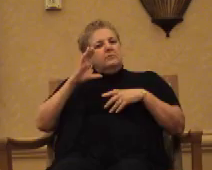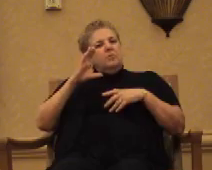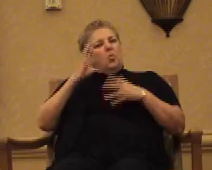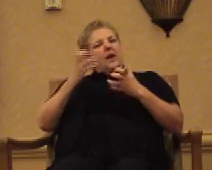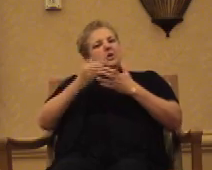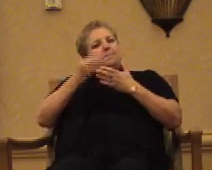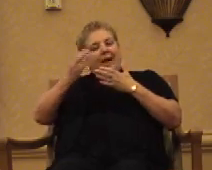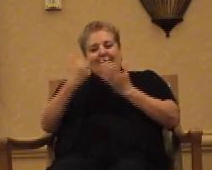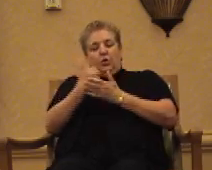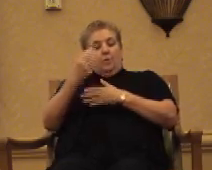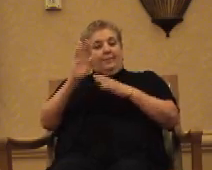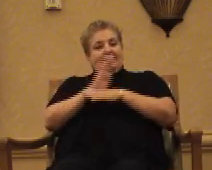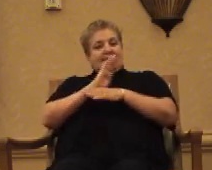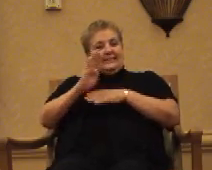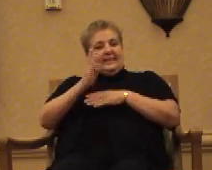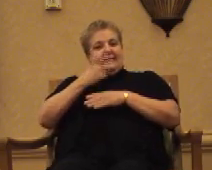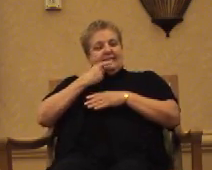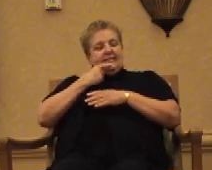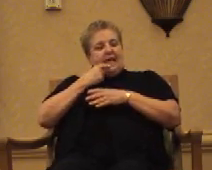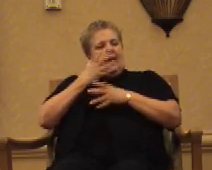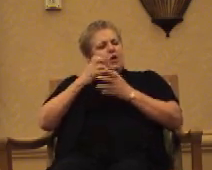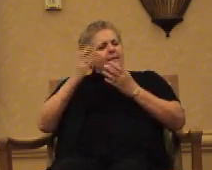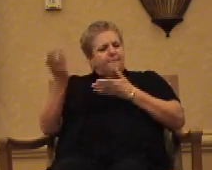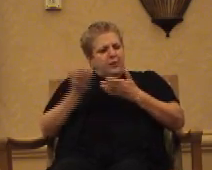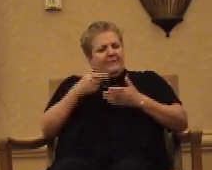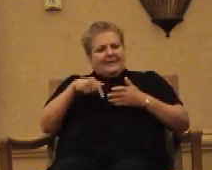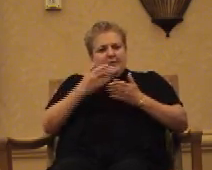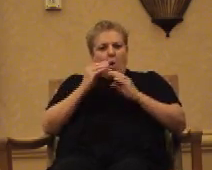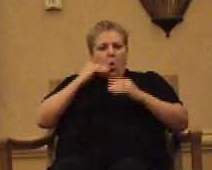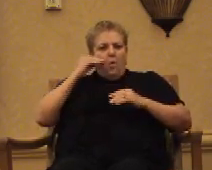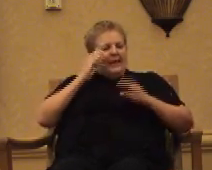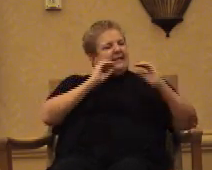stuff home. I'm going to teach you what I look for in a business, what makes it valuable, and